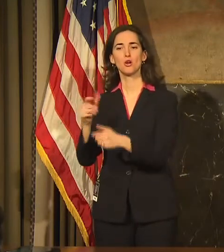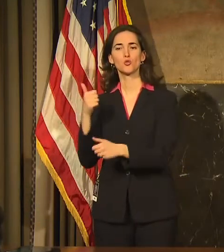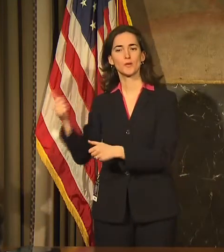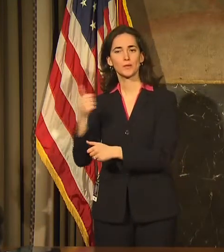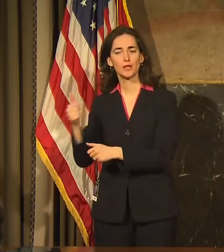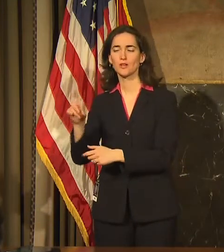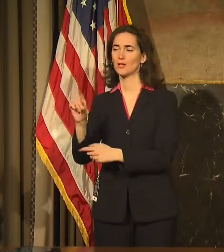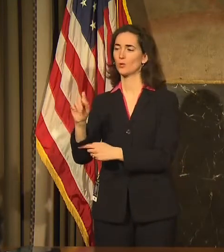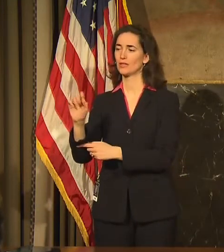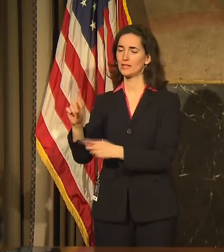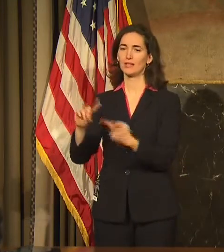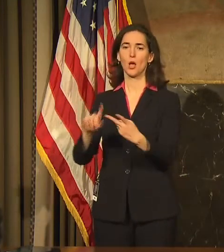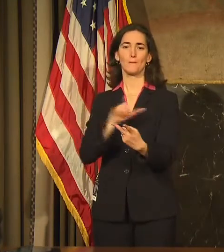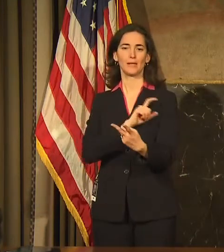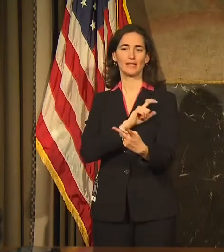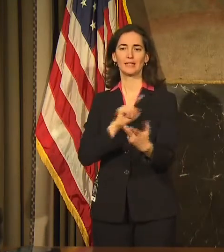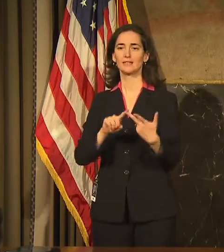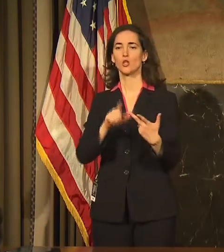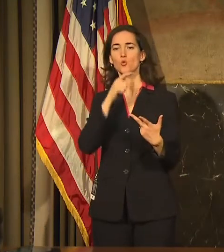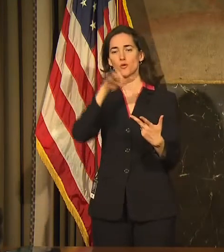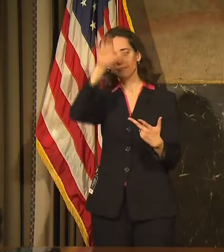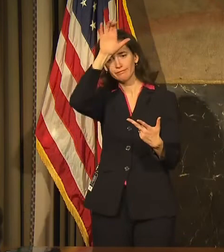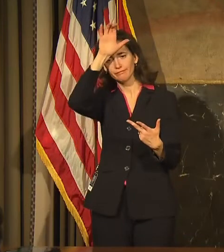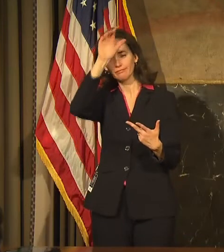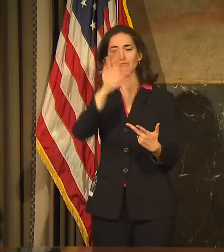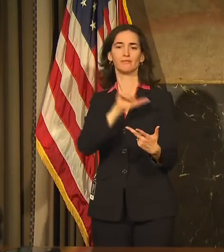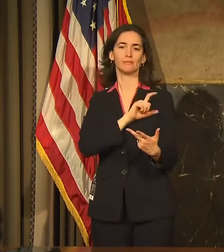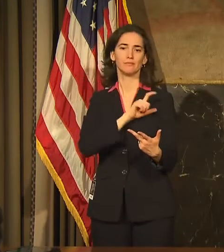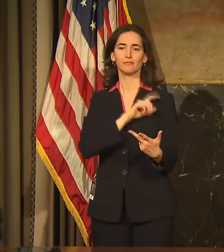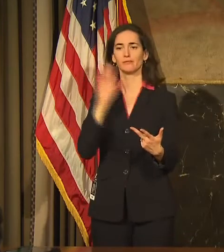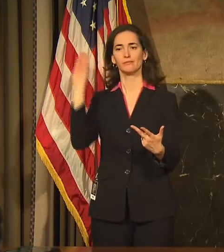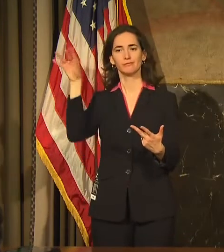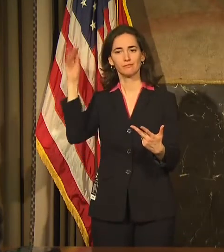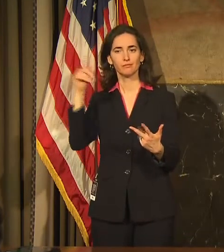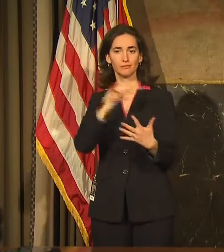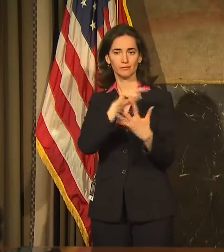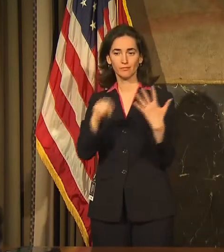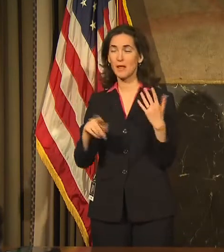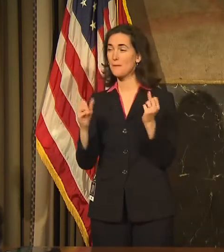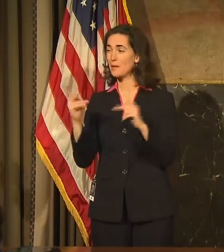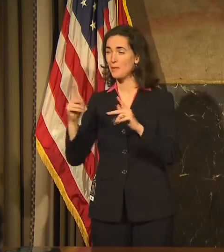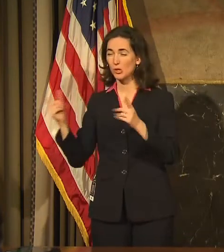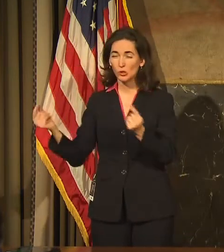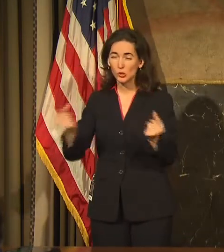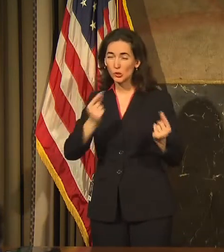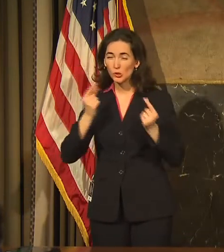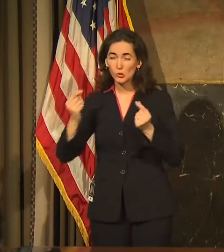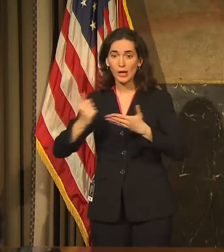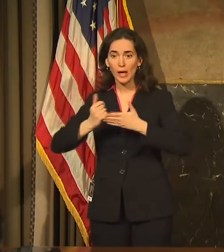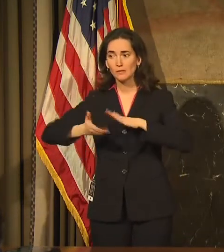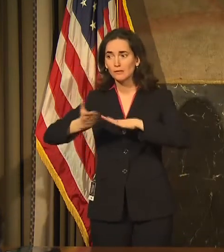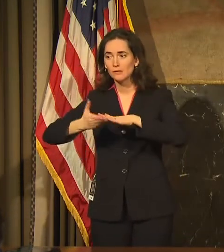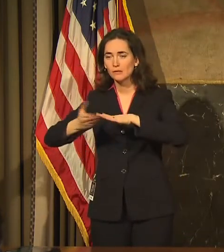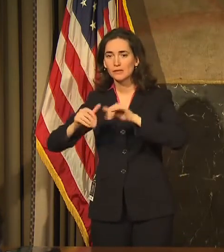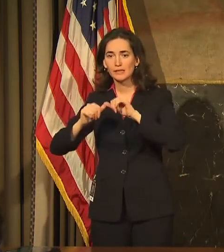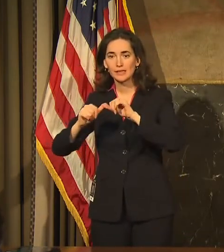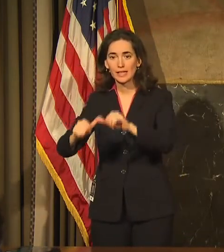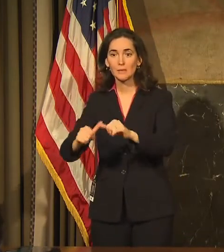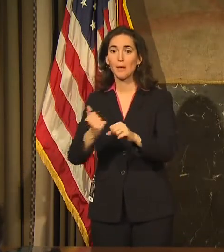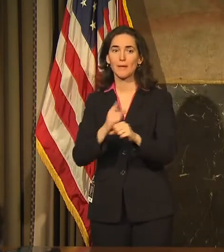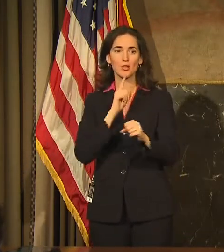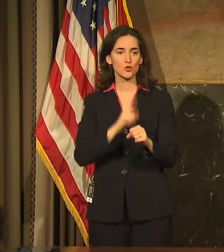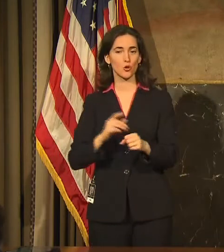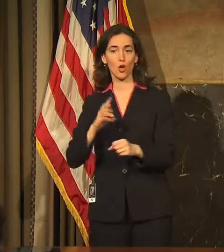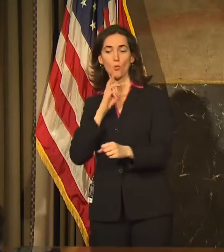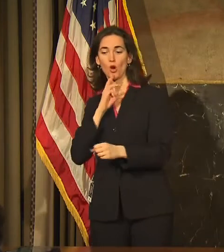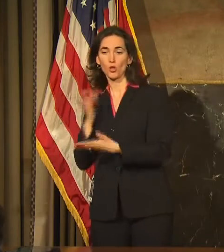police, first responders. There's a lot of people out there trying to keep things going, make sure hospitals get